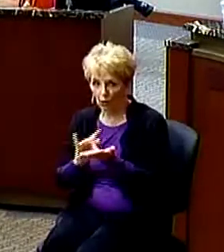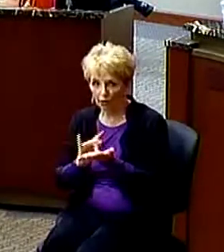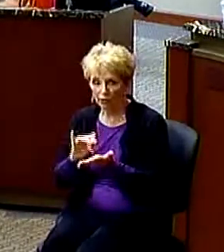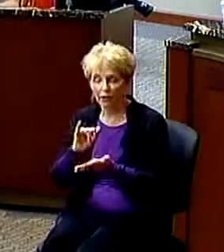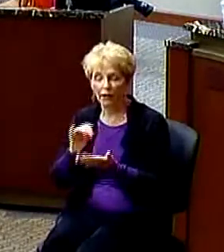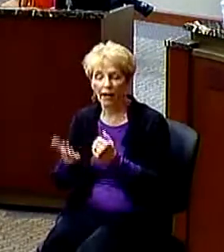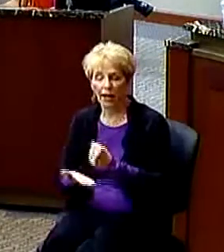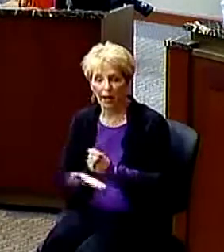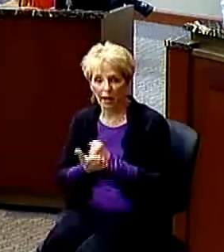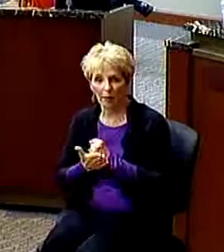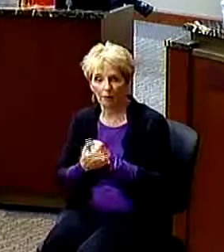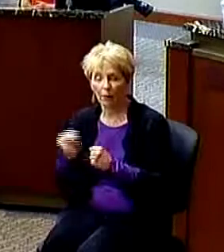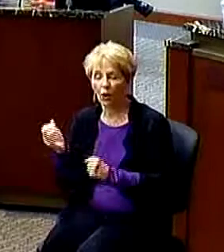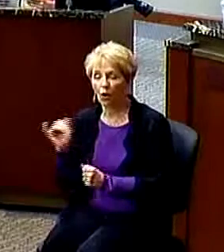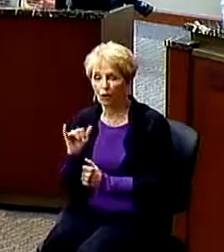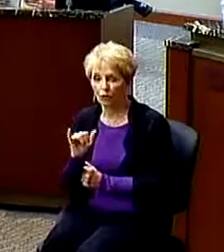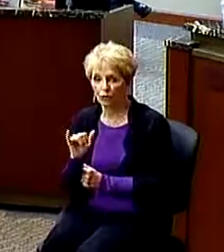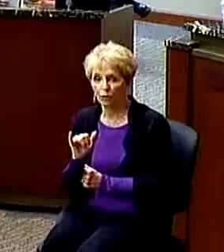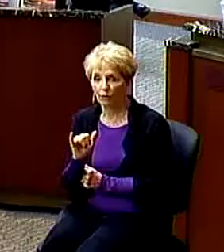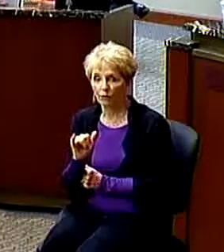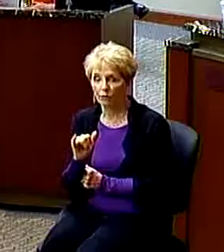will help. And also,